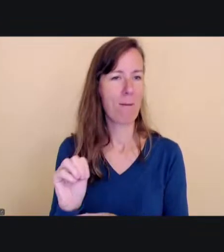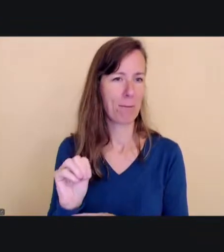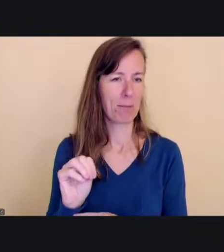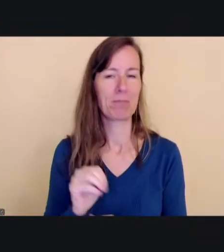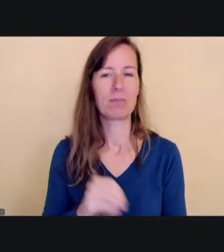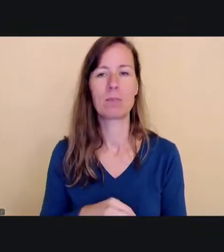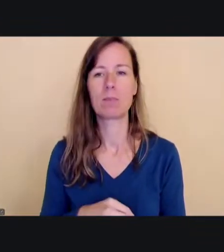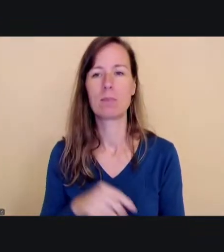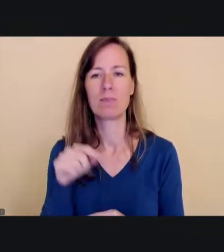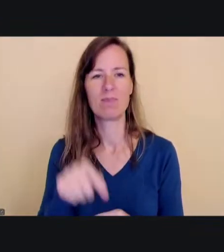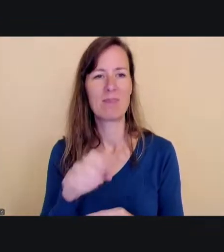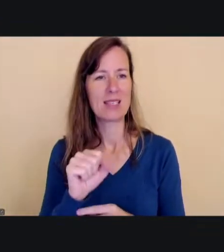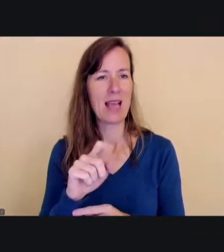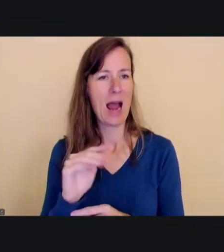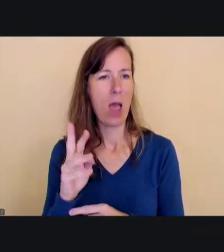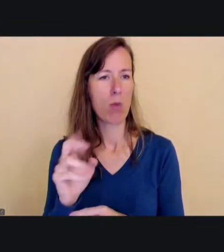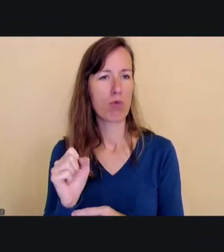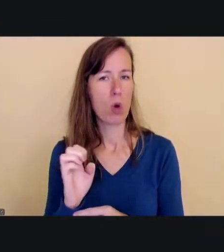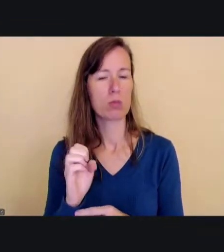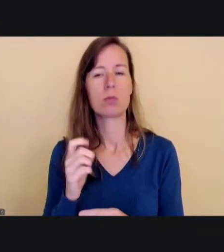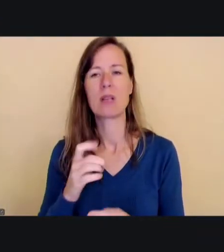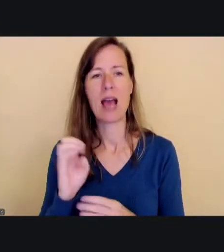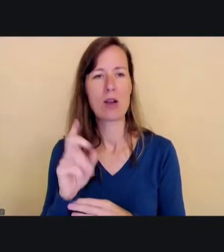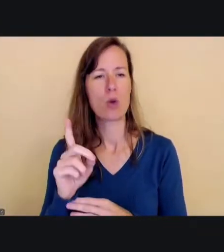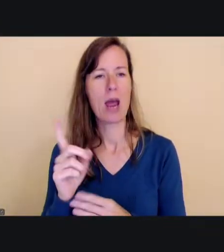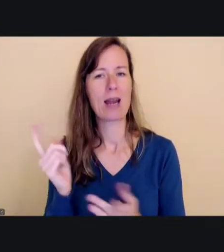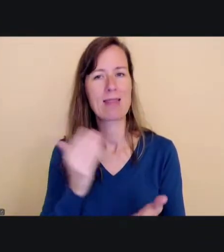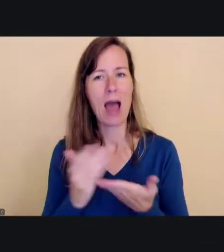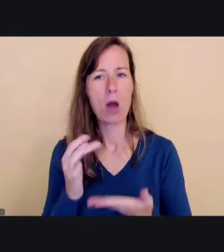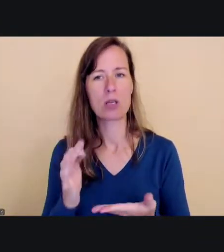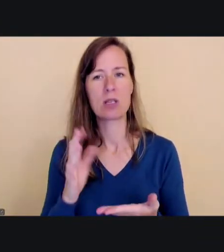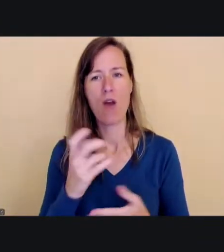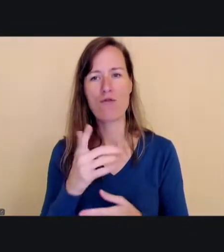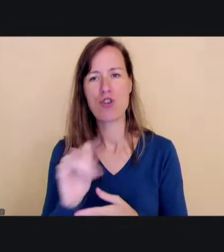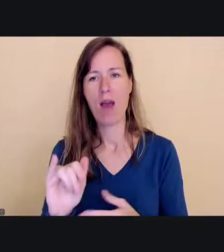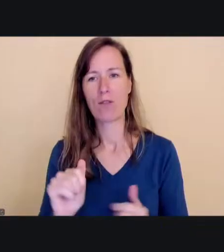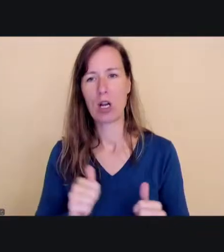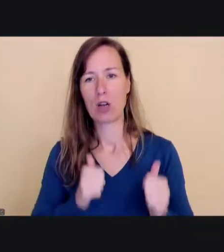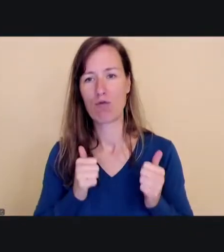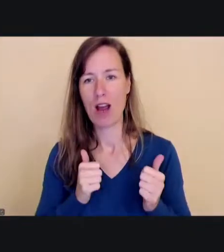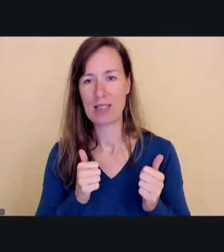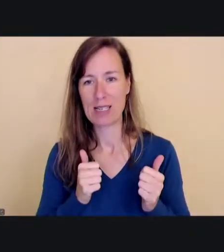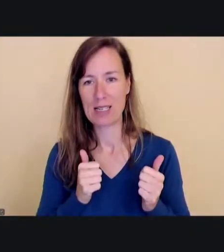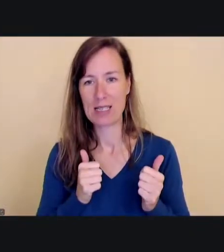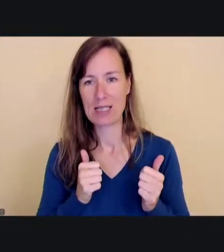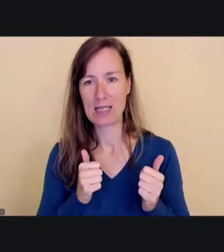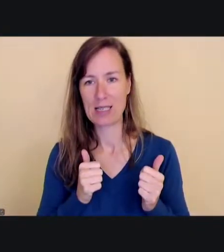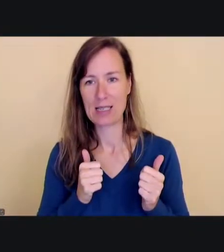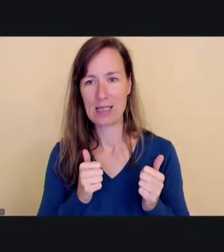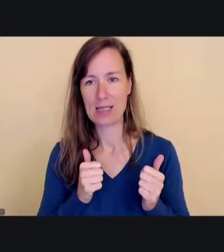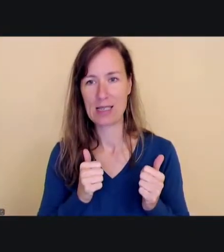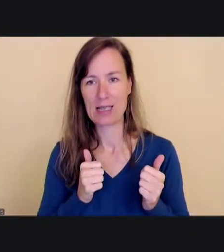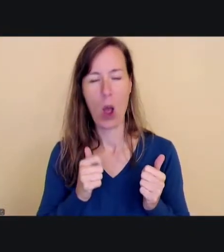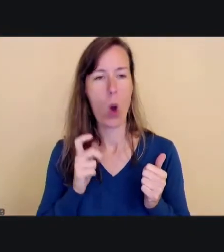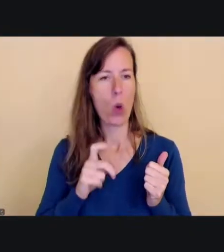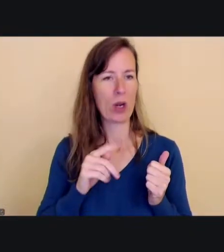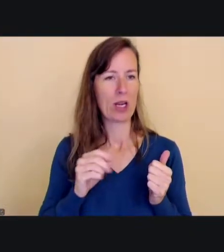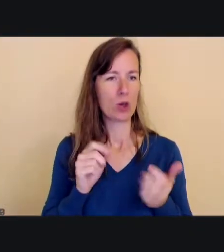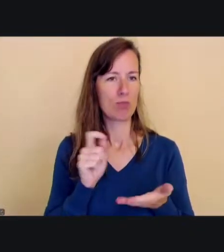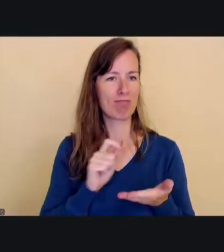educated thousands of Cheverly residents, and so that needs to be taken, it's in there